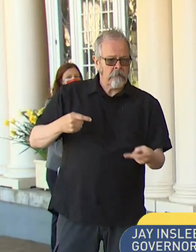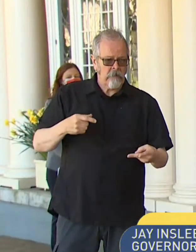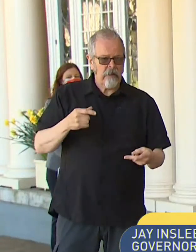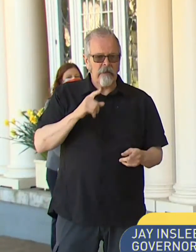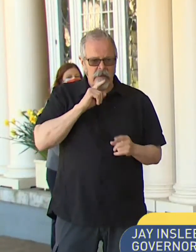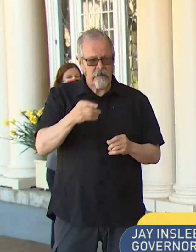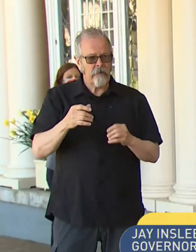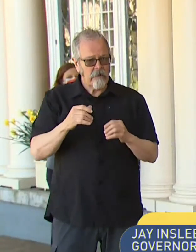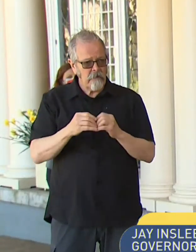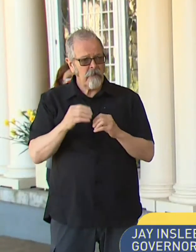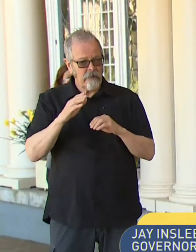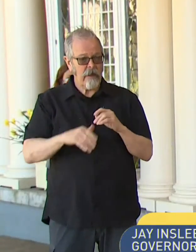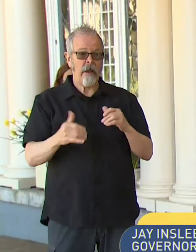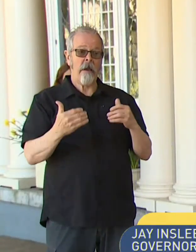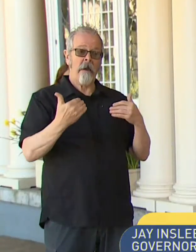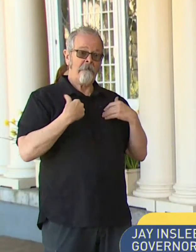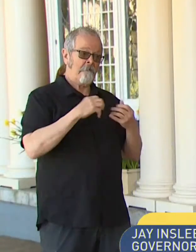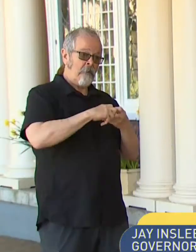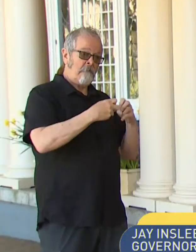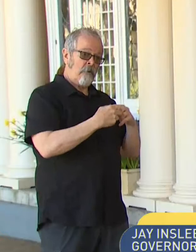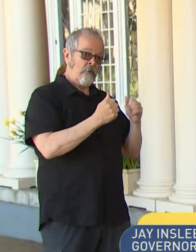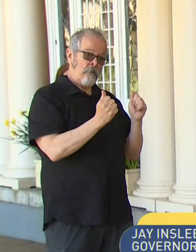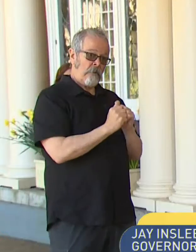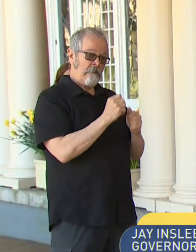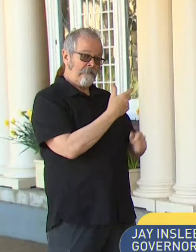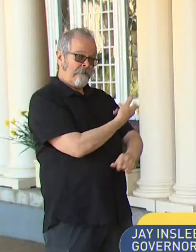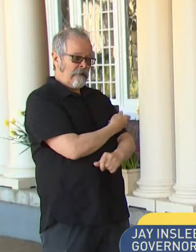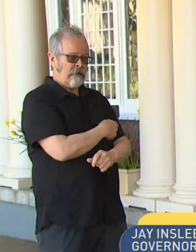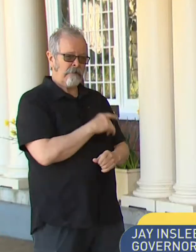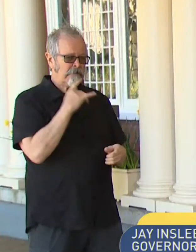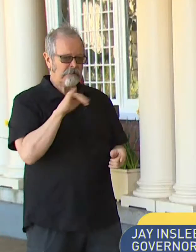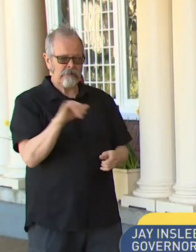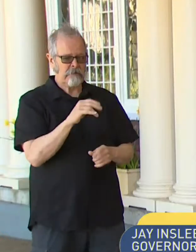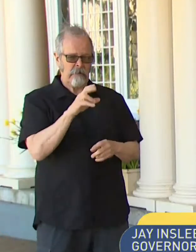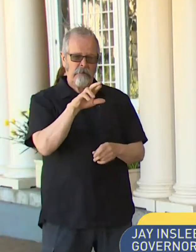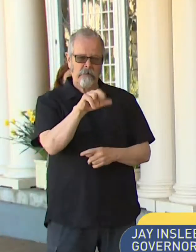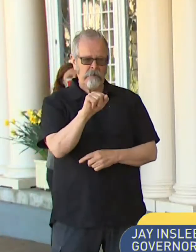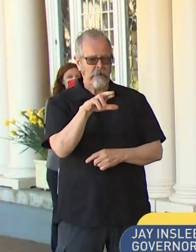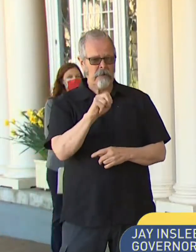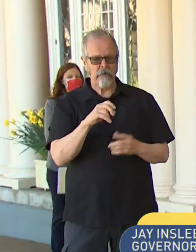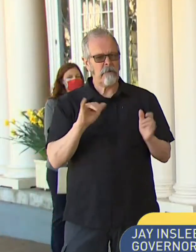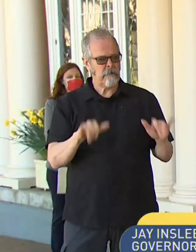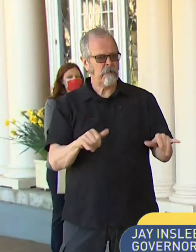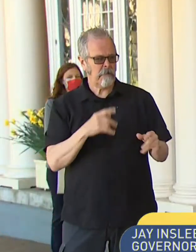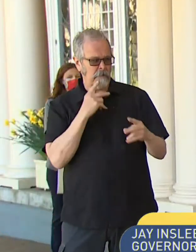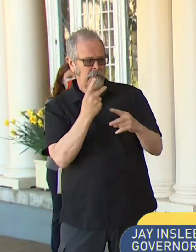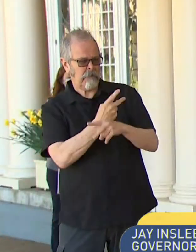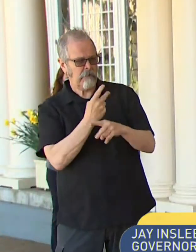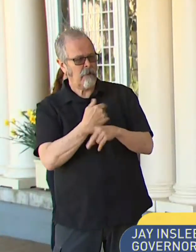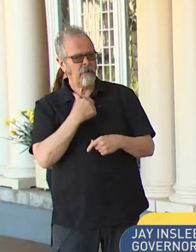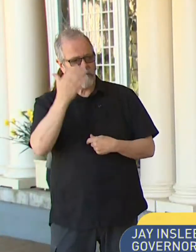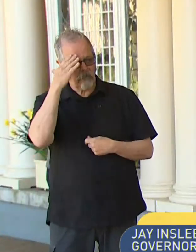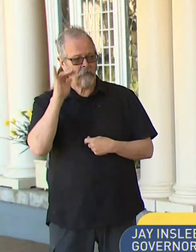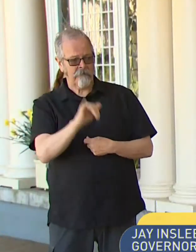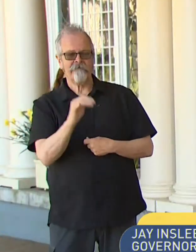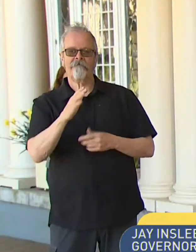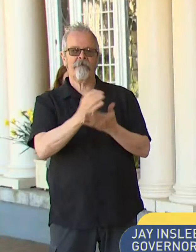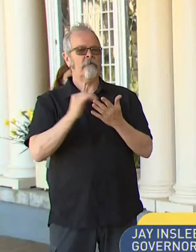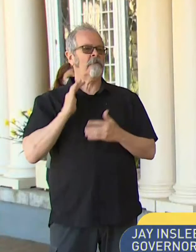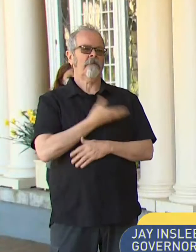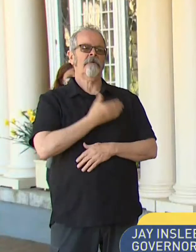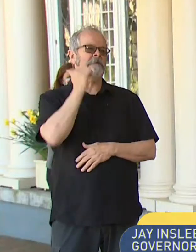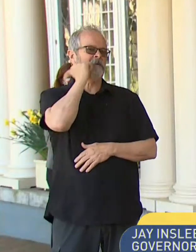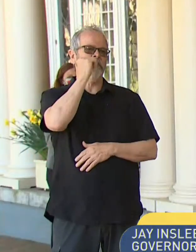this vaccine from the information we have today. And what we know in our daily lives is we have decided to